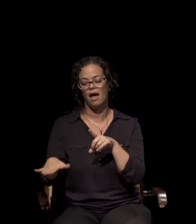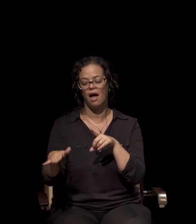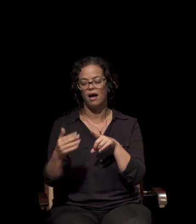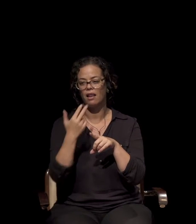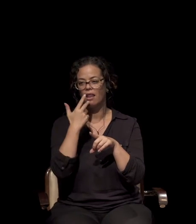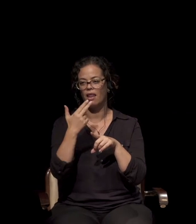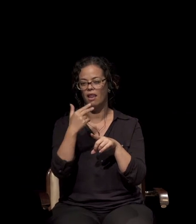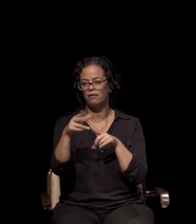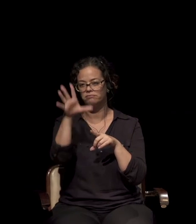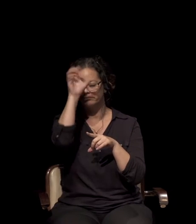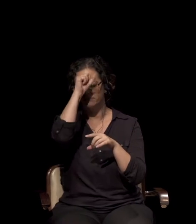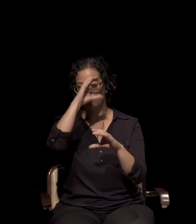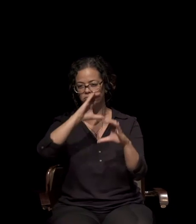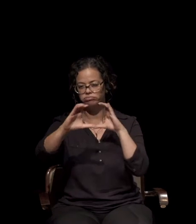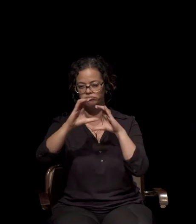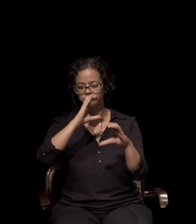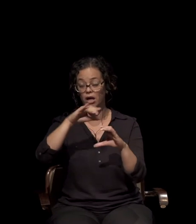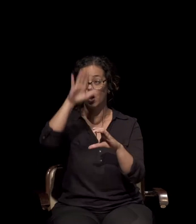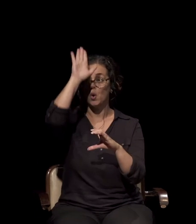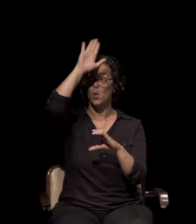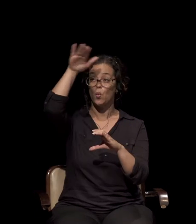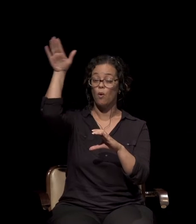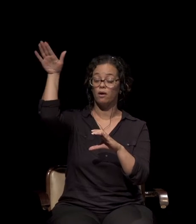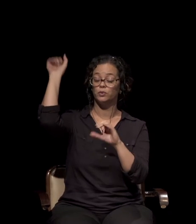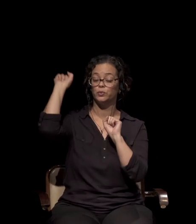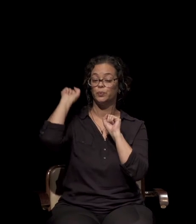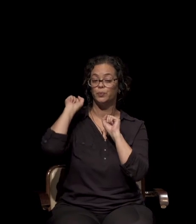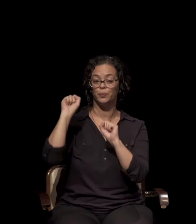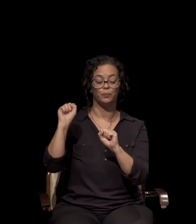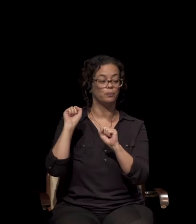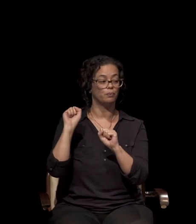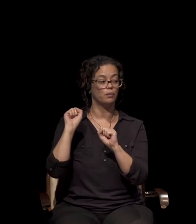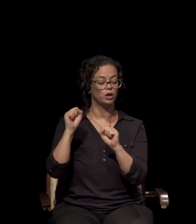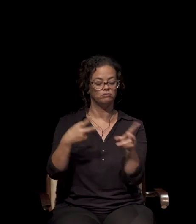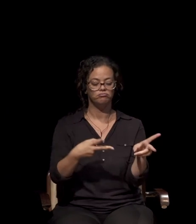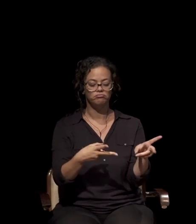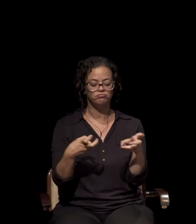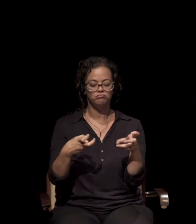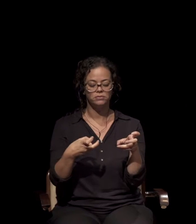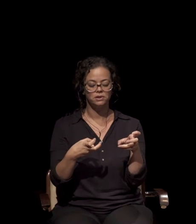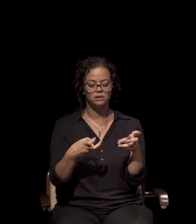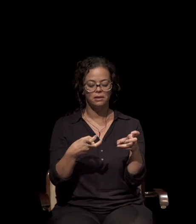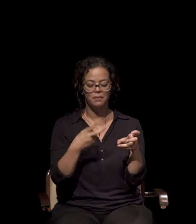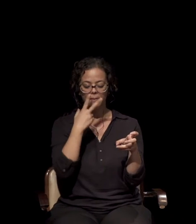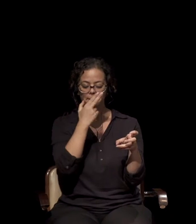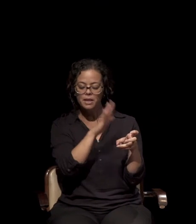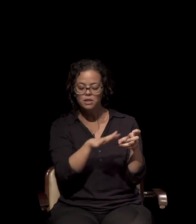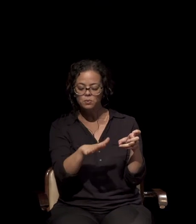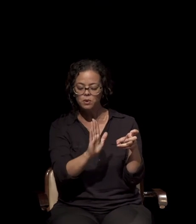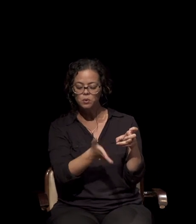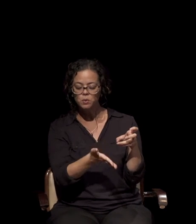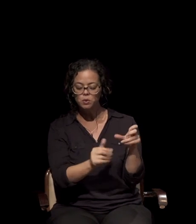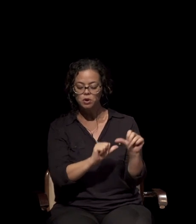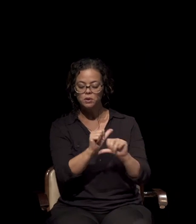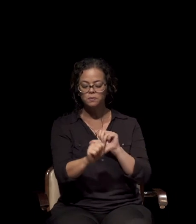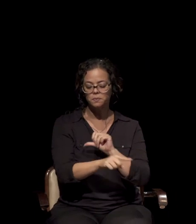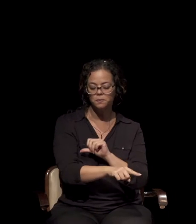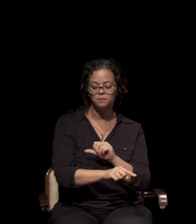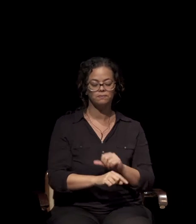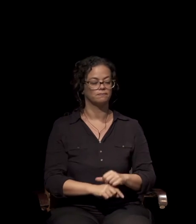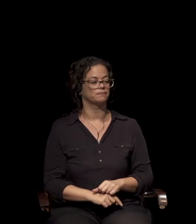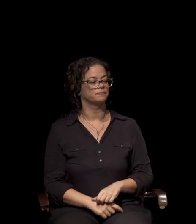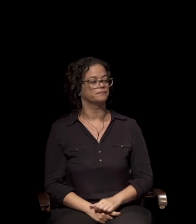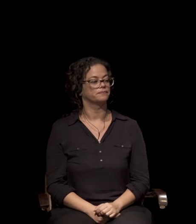can more successfully cathect them as adults to be. While the child pre-language is potentially